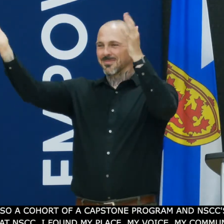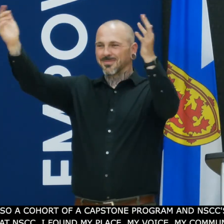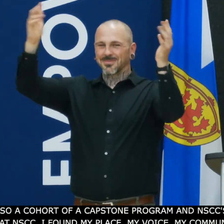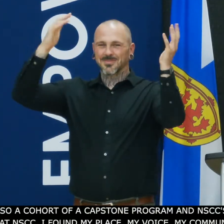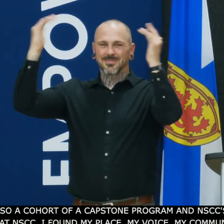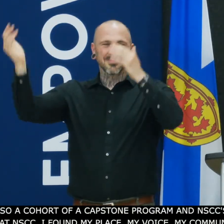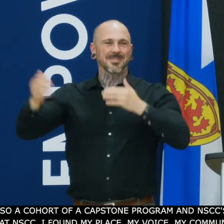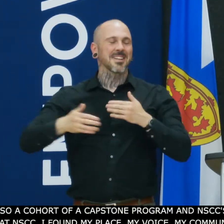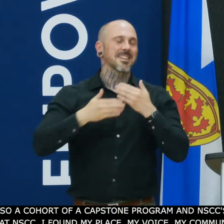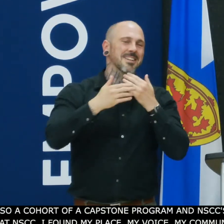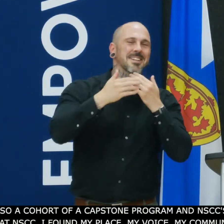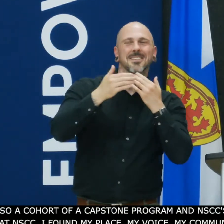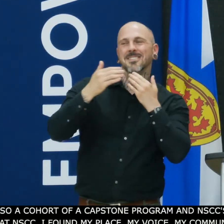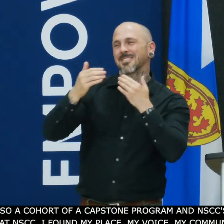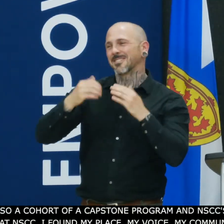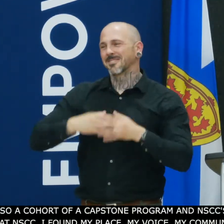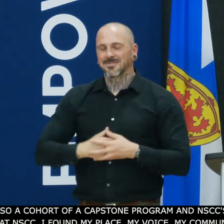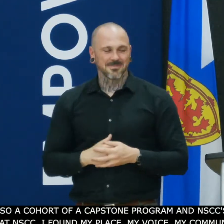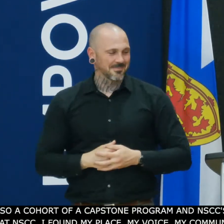thank you.